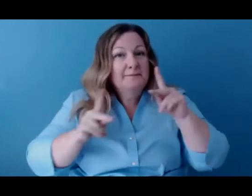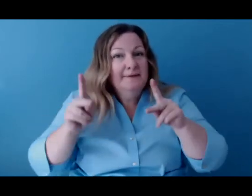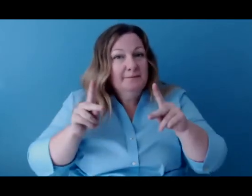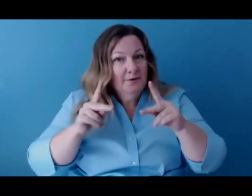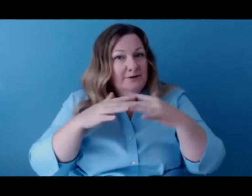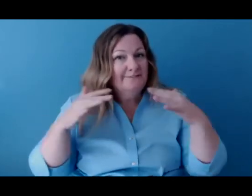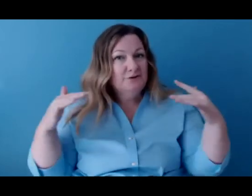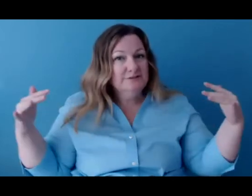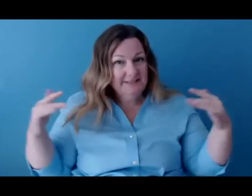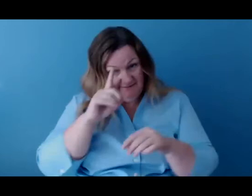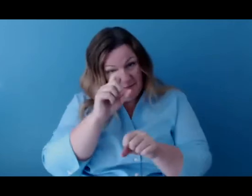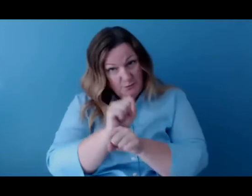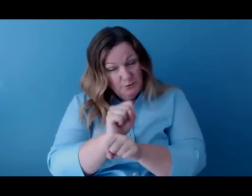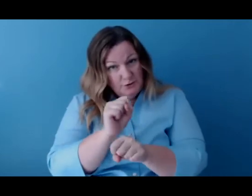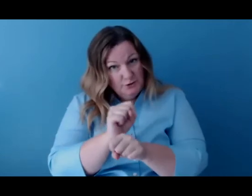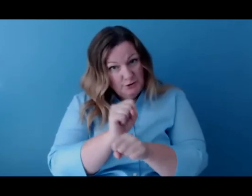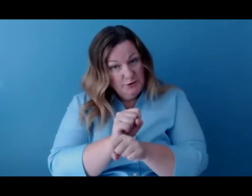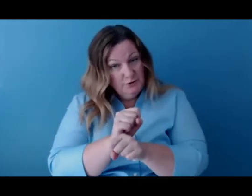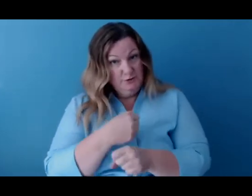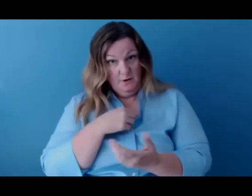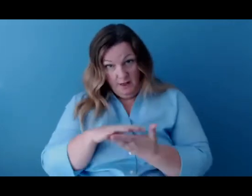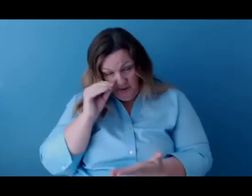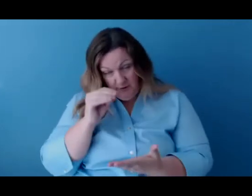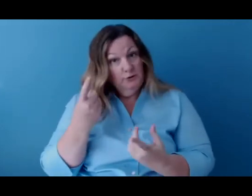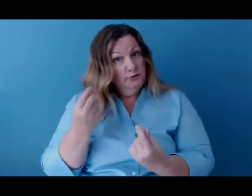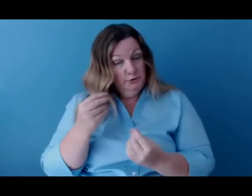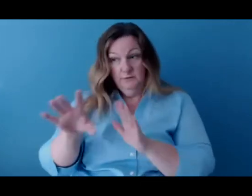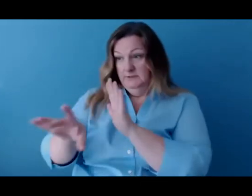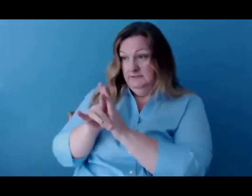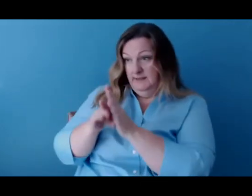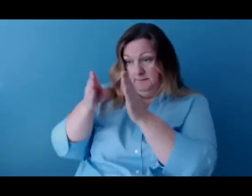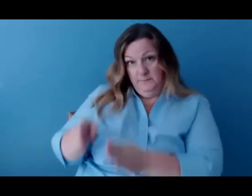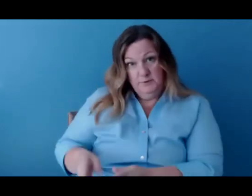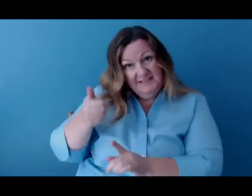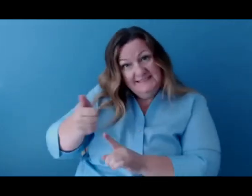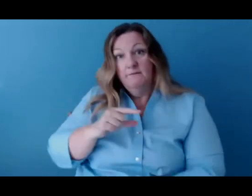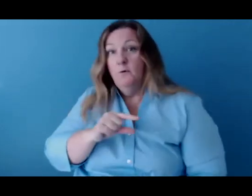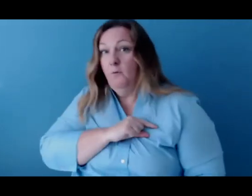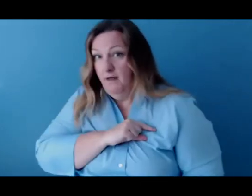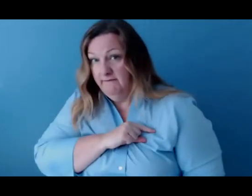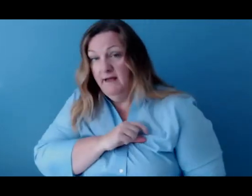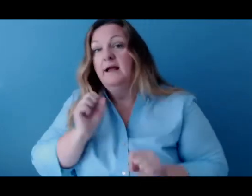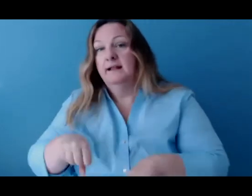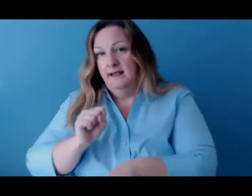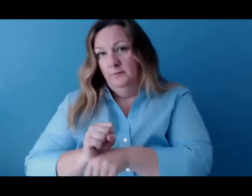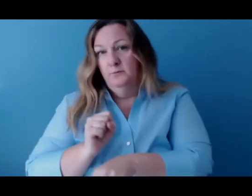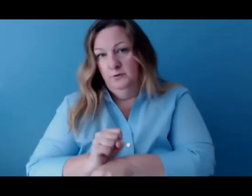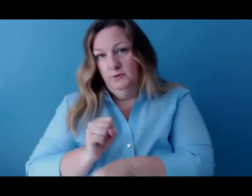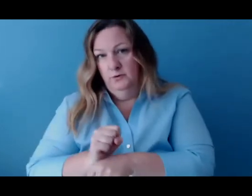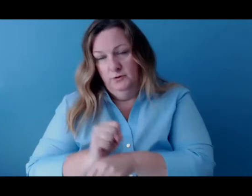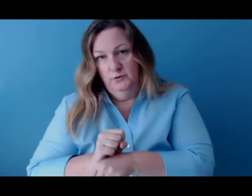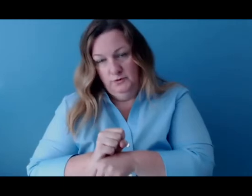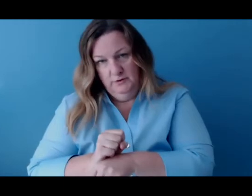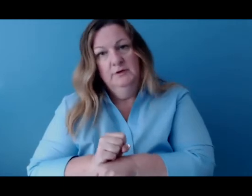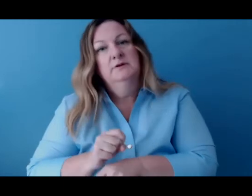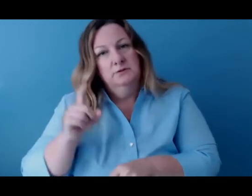learned from that experience was you still hire the qualified person that can do the job. That's not sustainable to just hire based off of in any sort